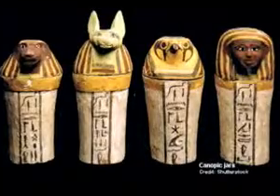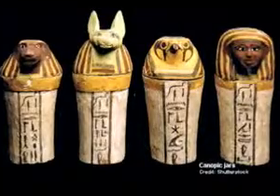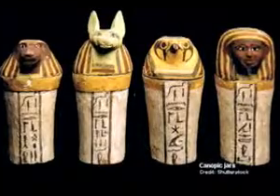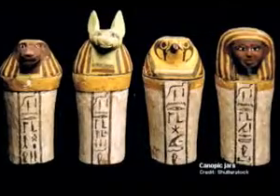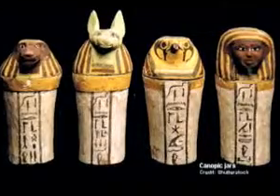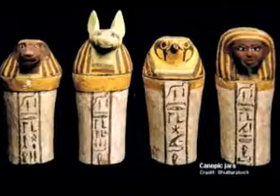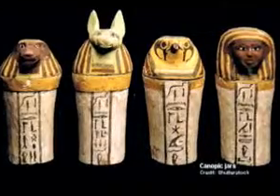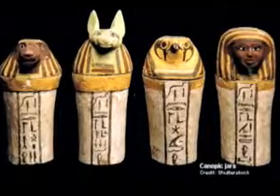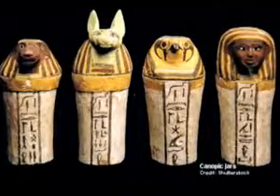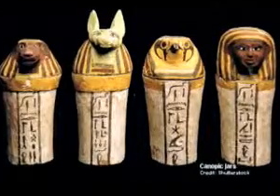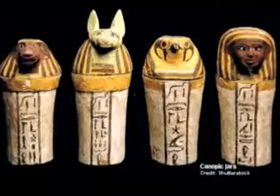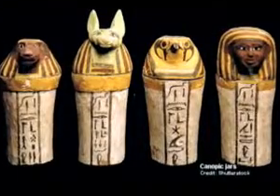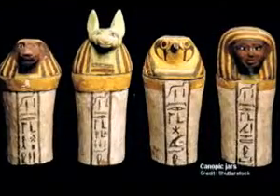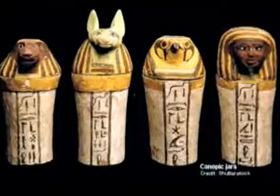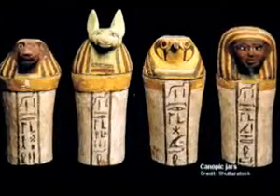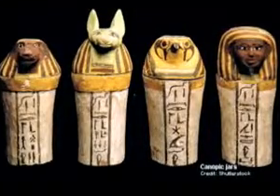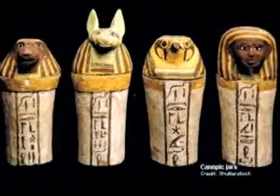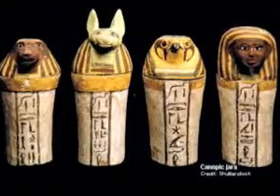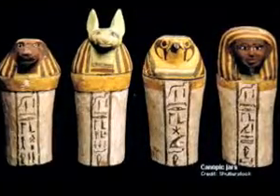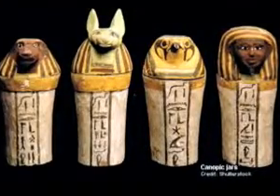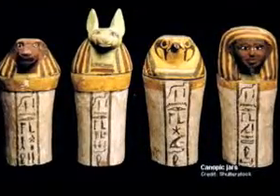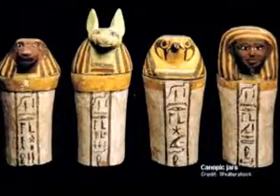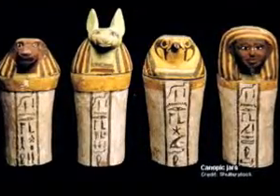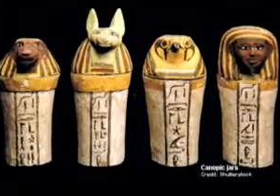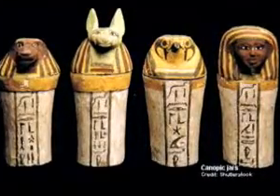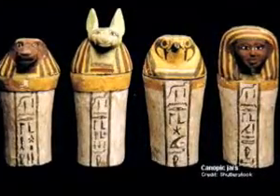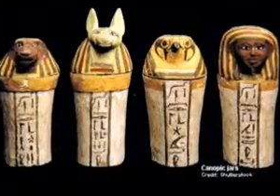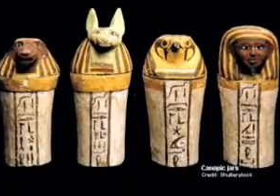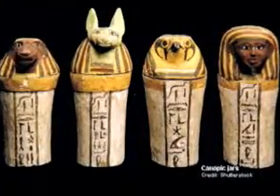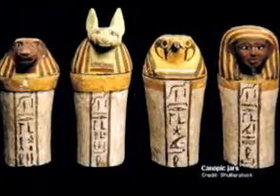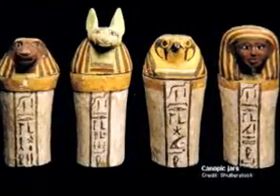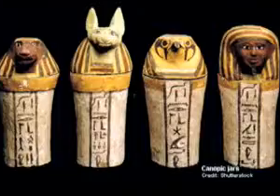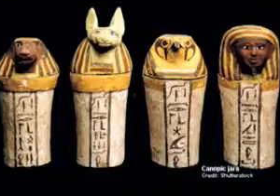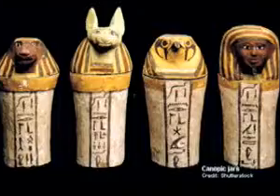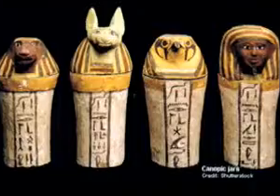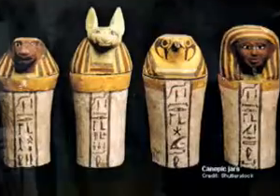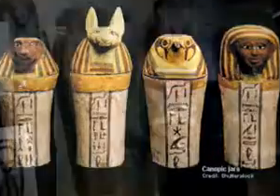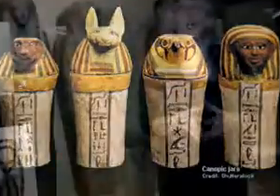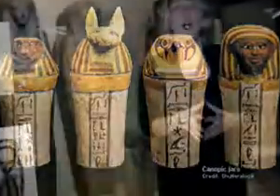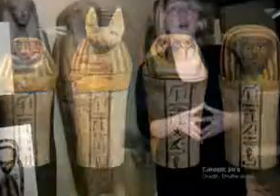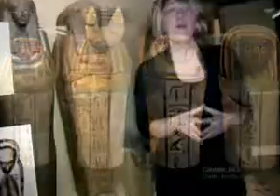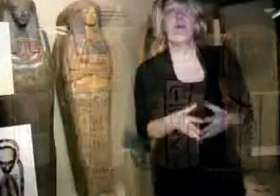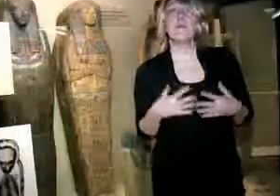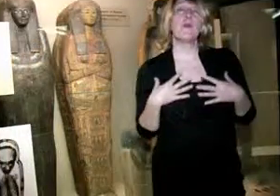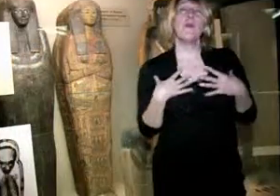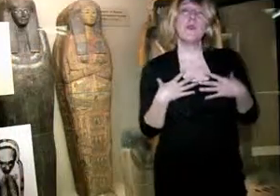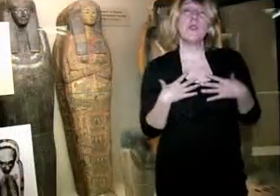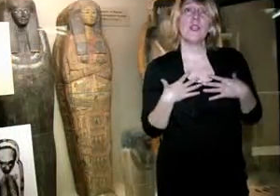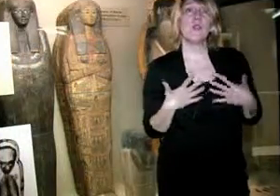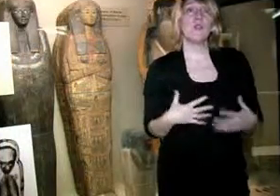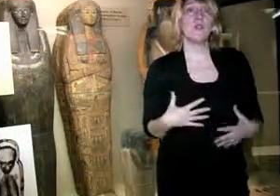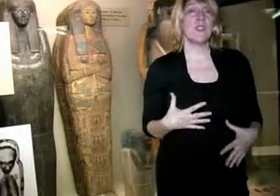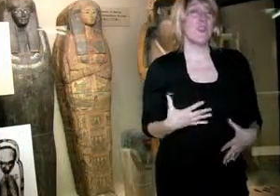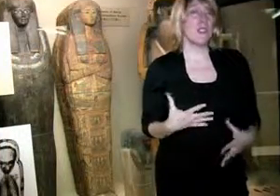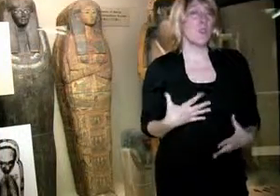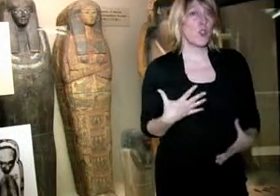In certain time periods, the brain was also removed from the skull. And by removing all of these